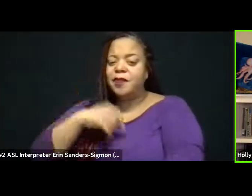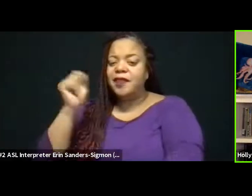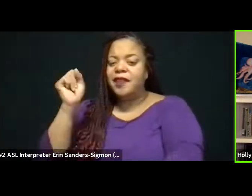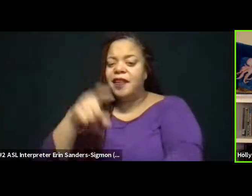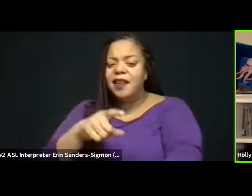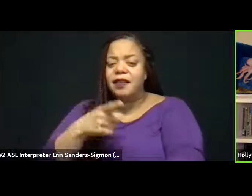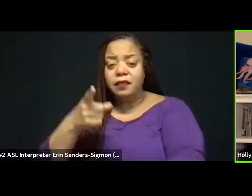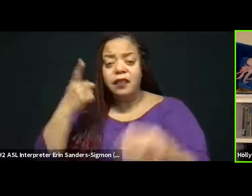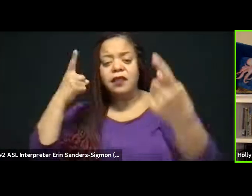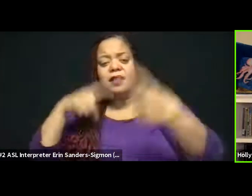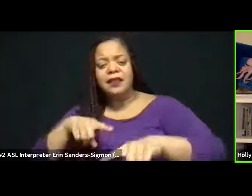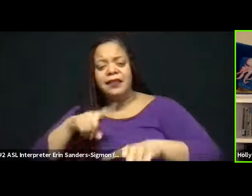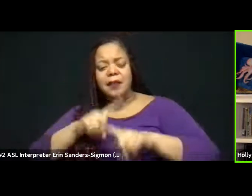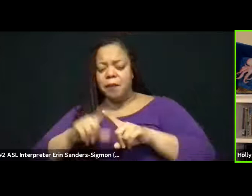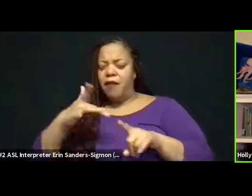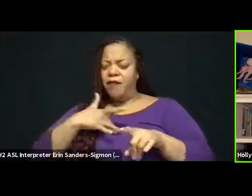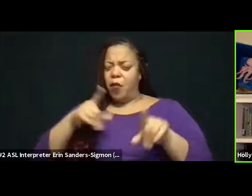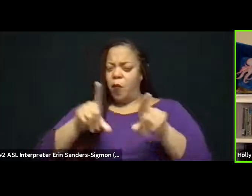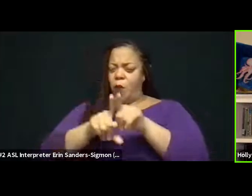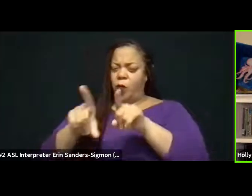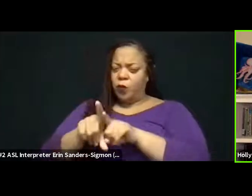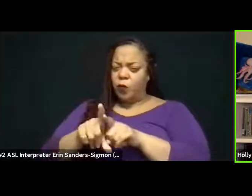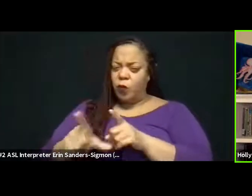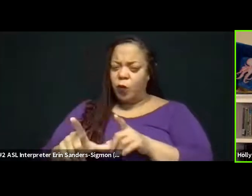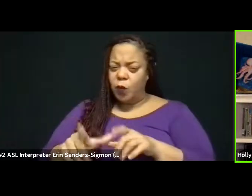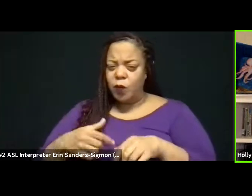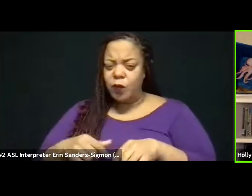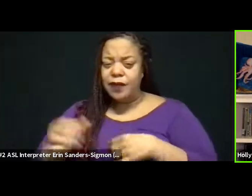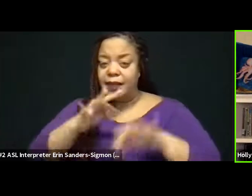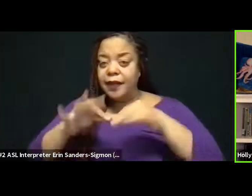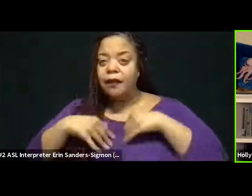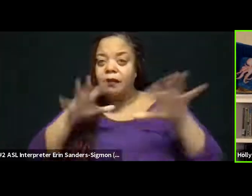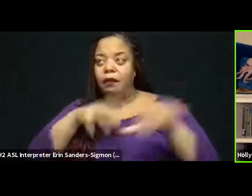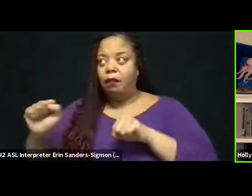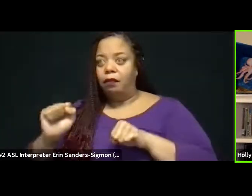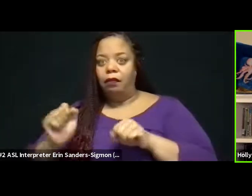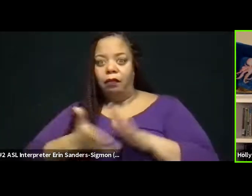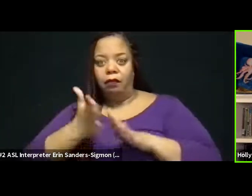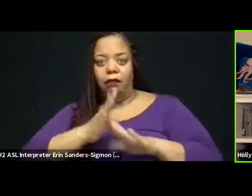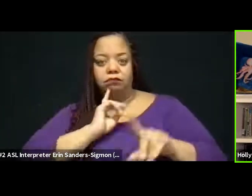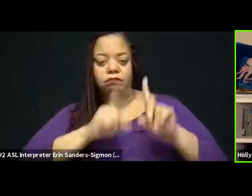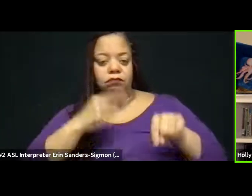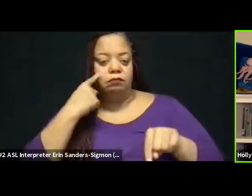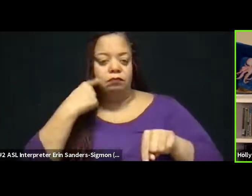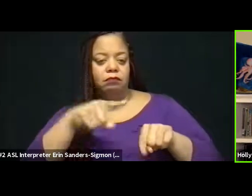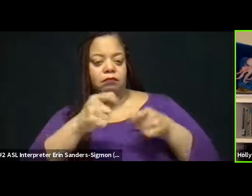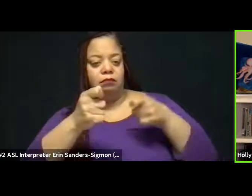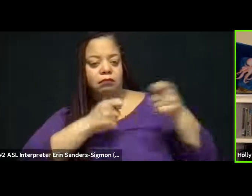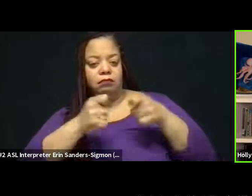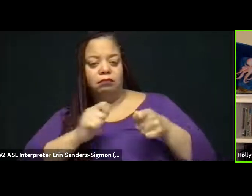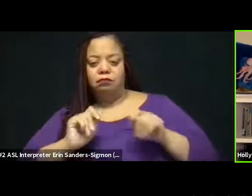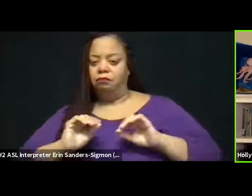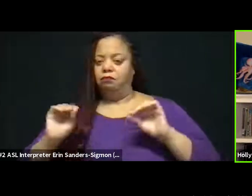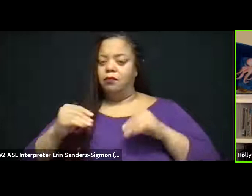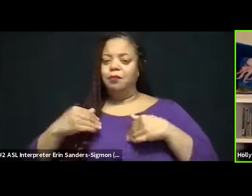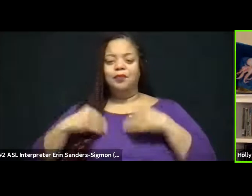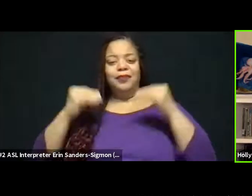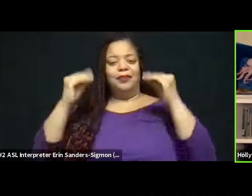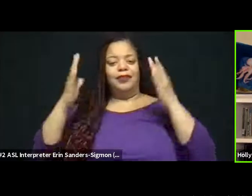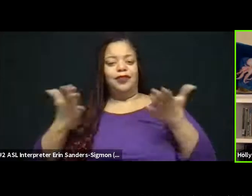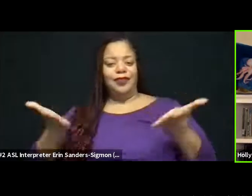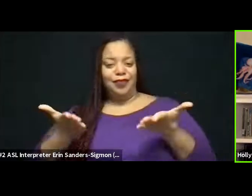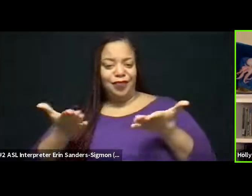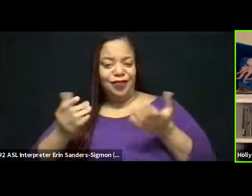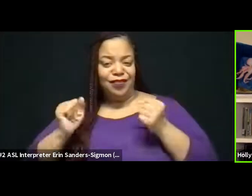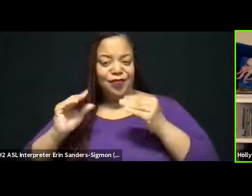just simply taking over a space or item that's there as a teacher. And so I think for those of us grappling with this